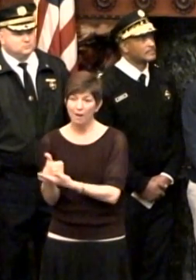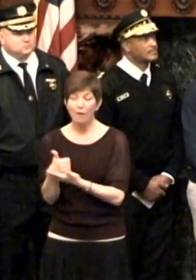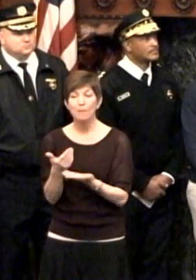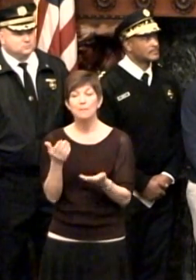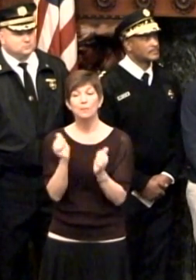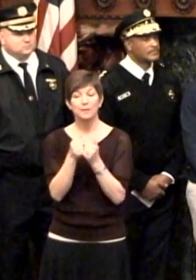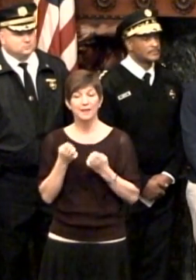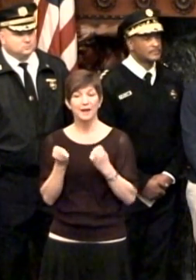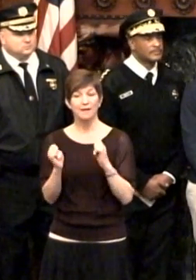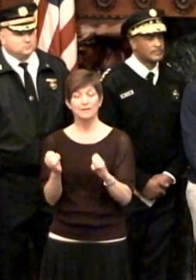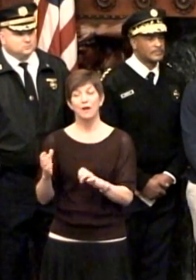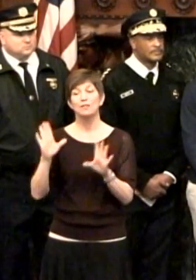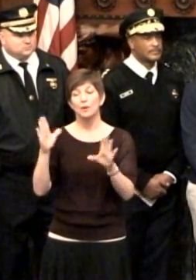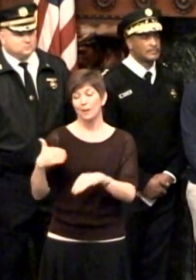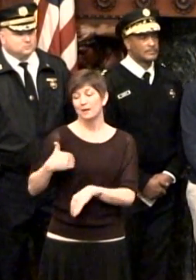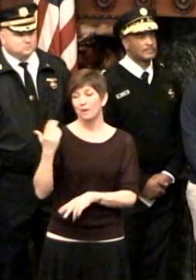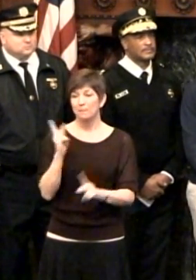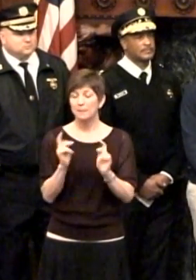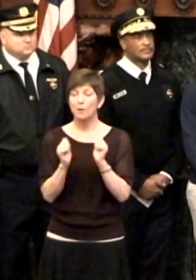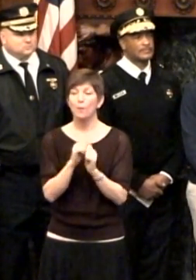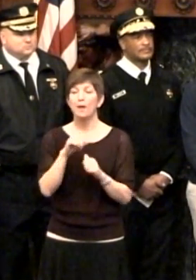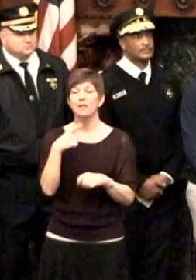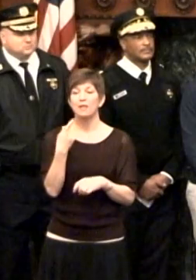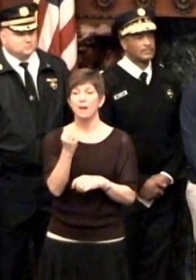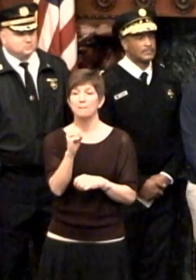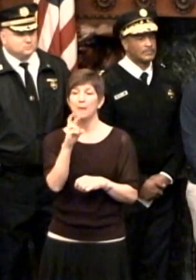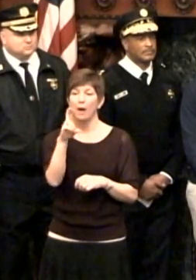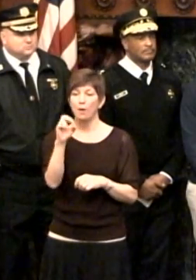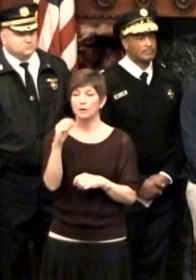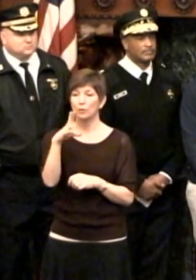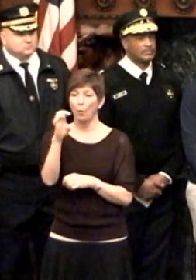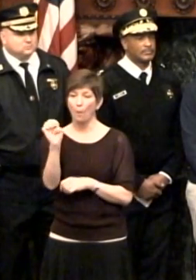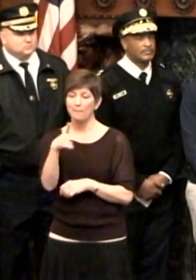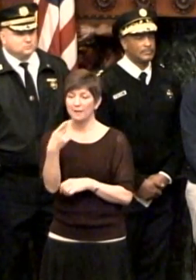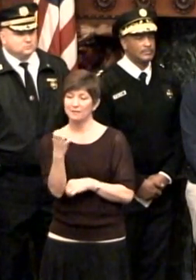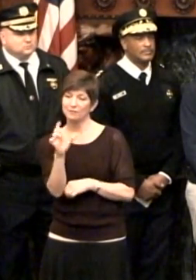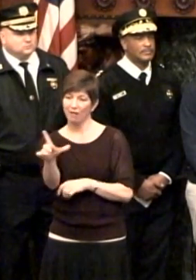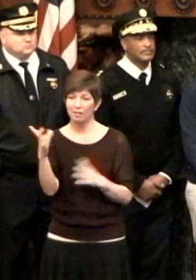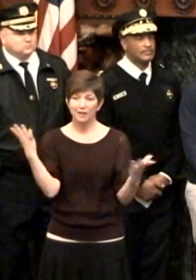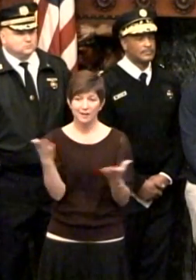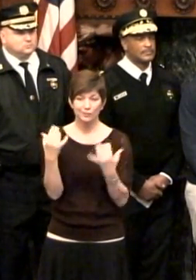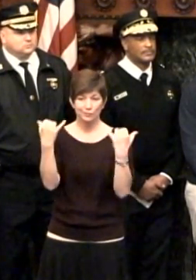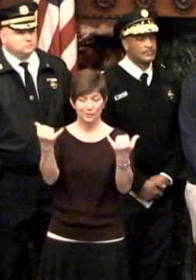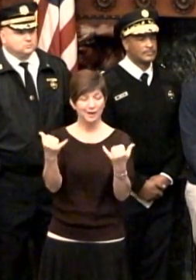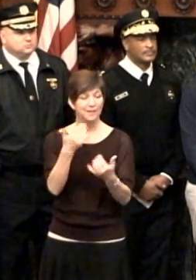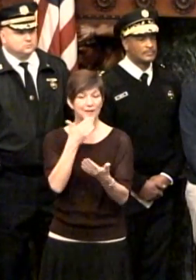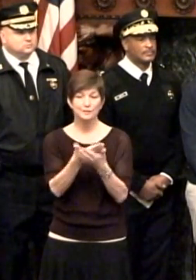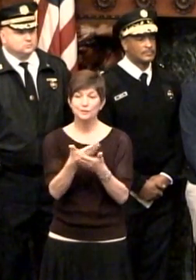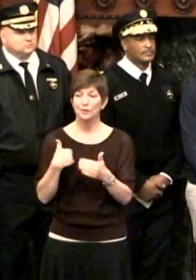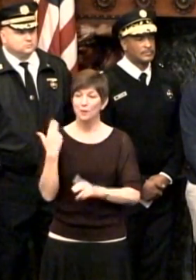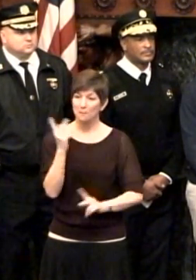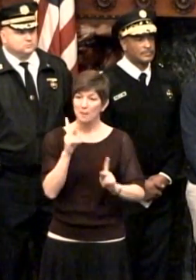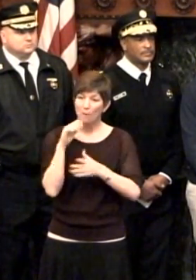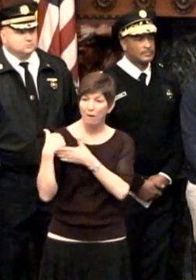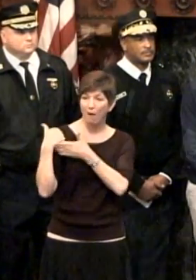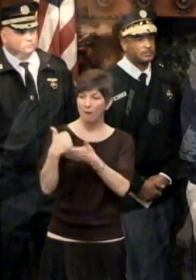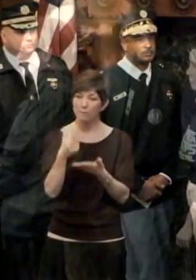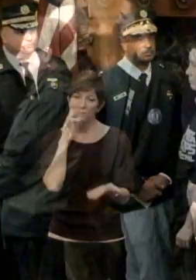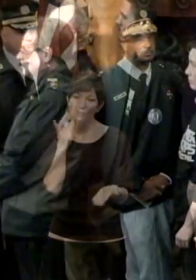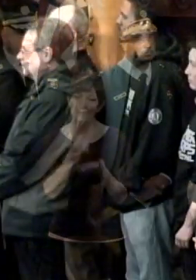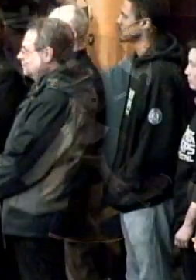that effort. The great young people with the Power Corps PHL who are with us today. These good young people are going to help us in some of that